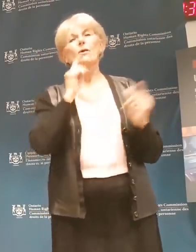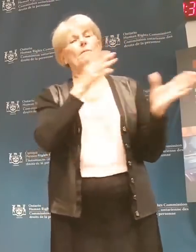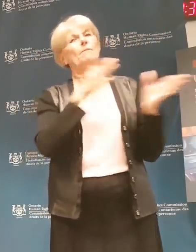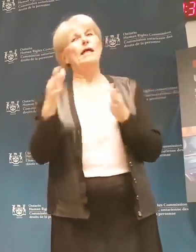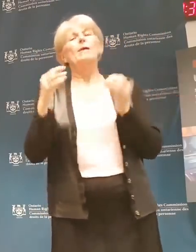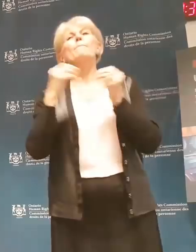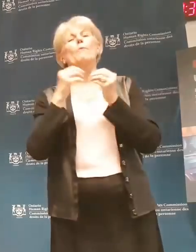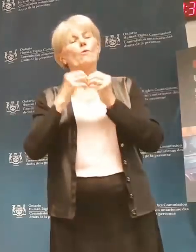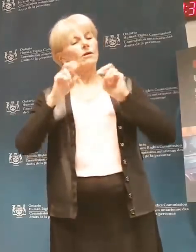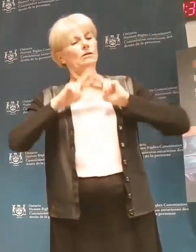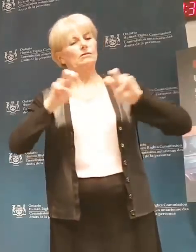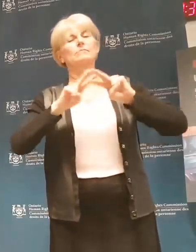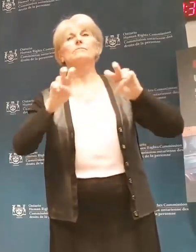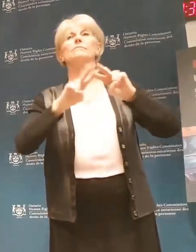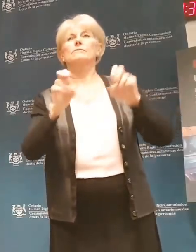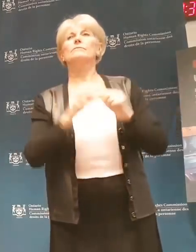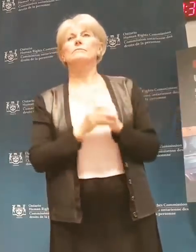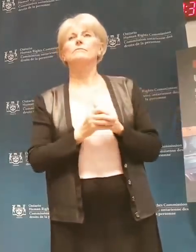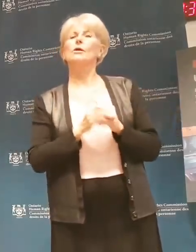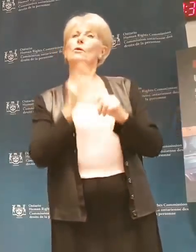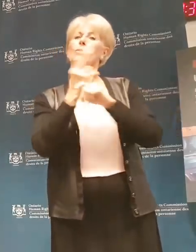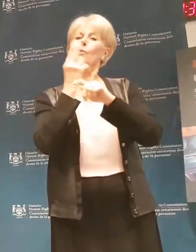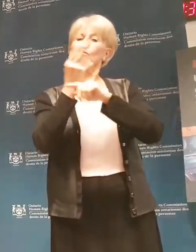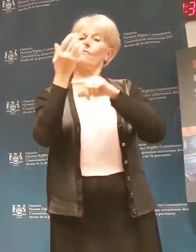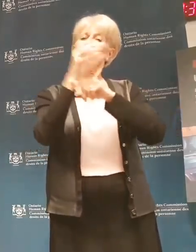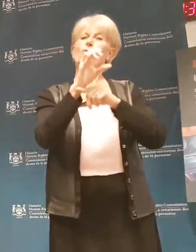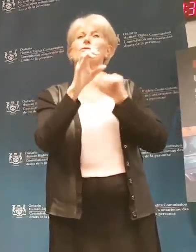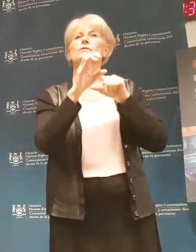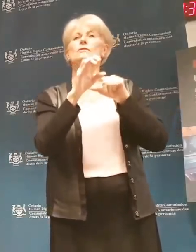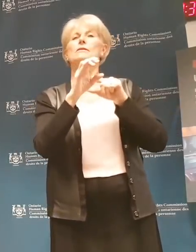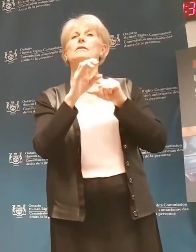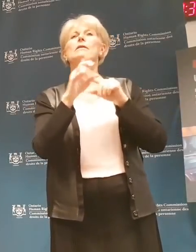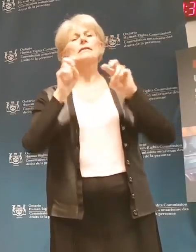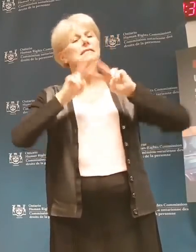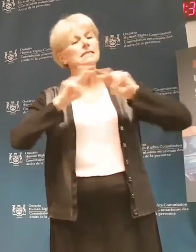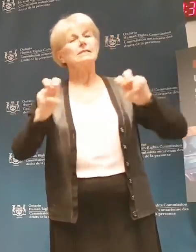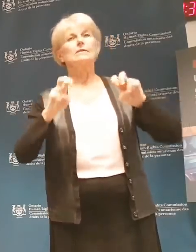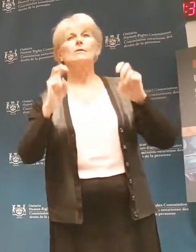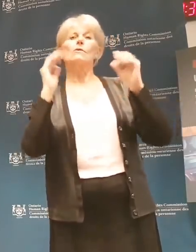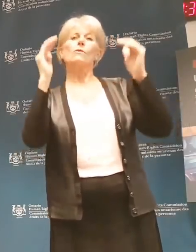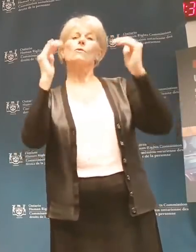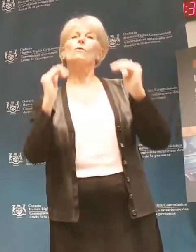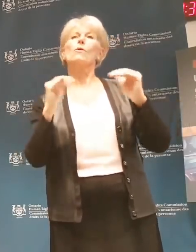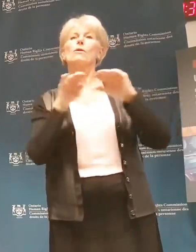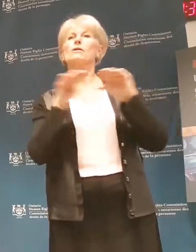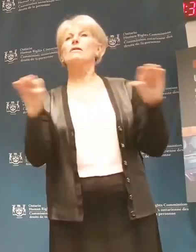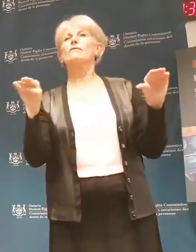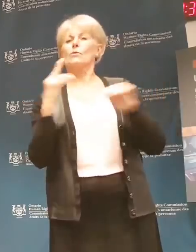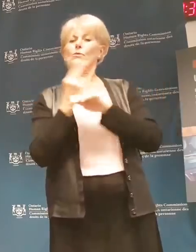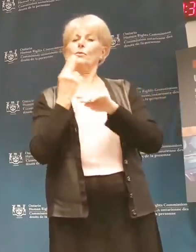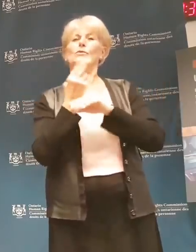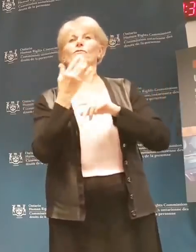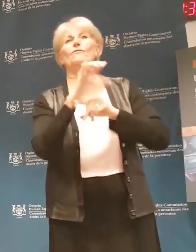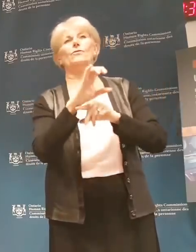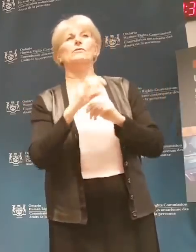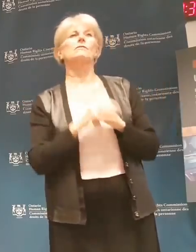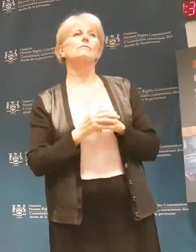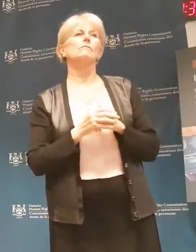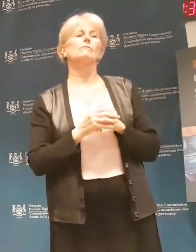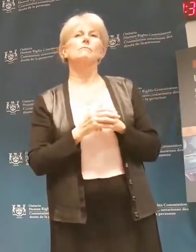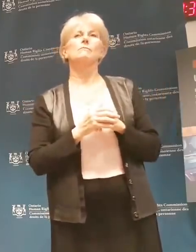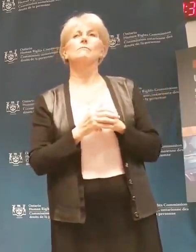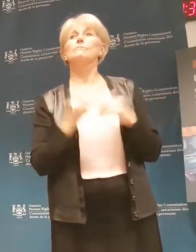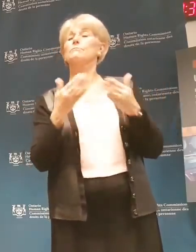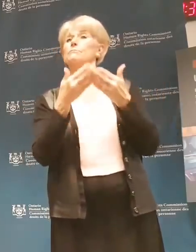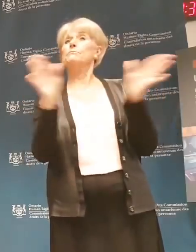do an additional analysis of use of force incidents examining lower level use of force. And I'll